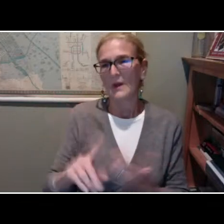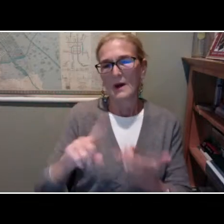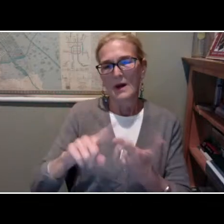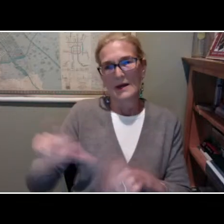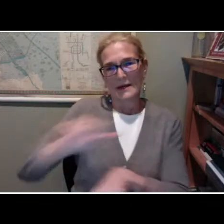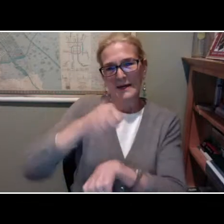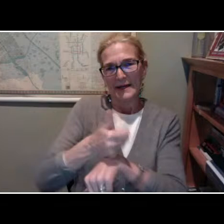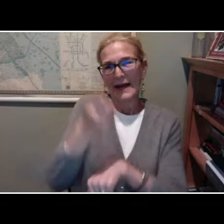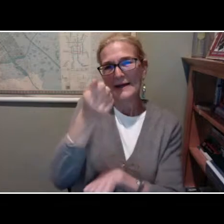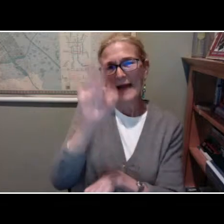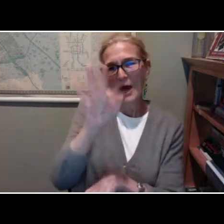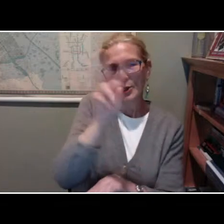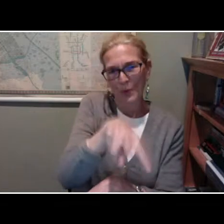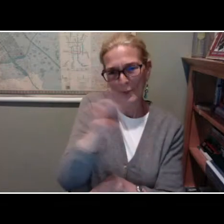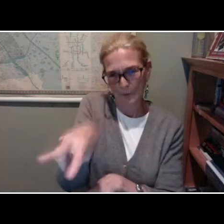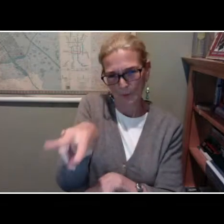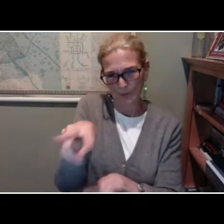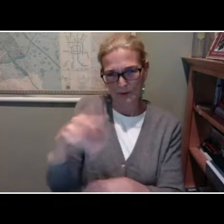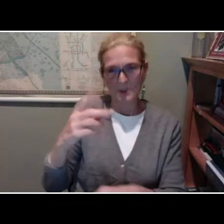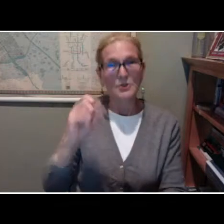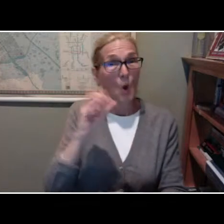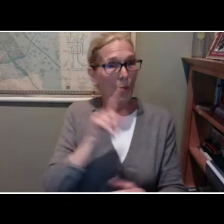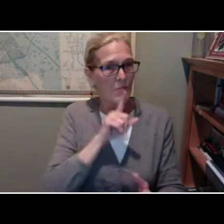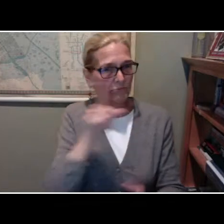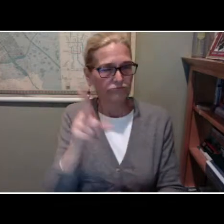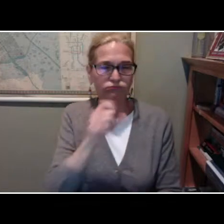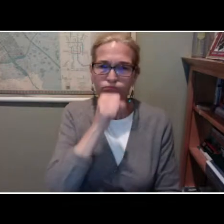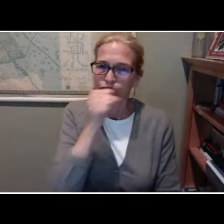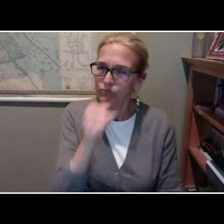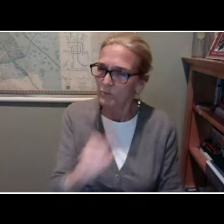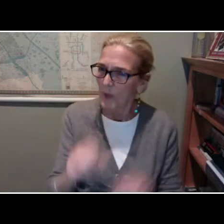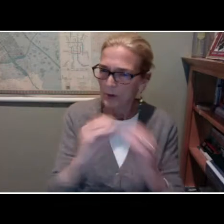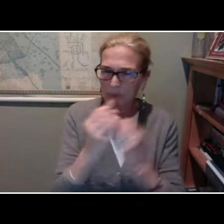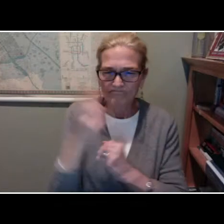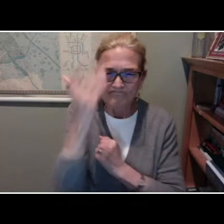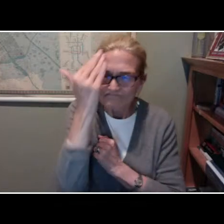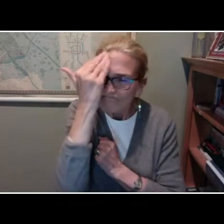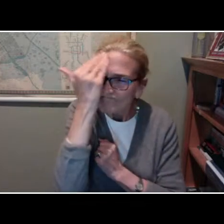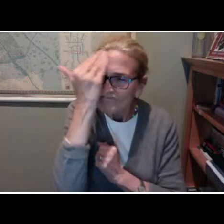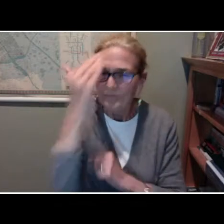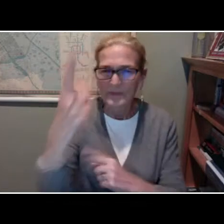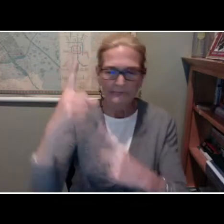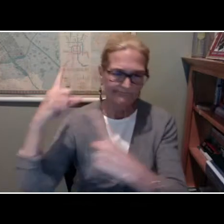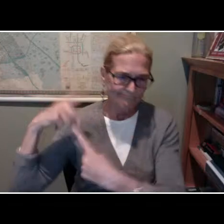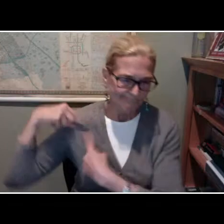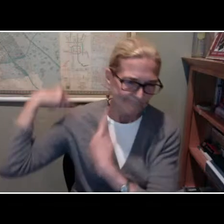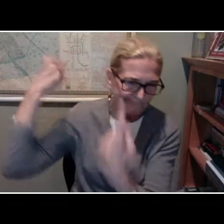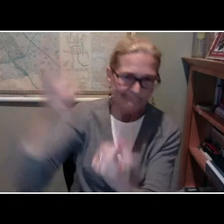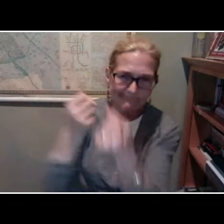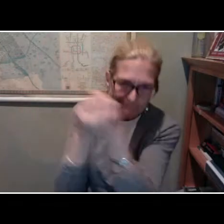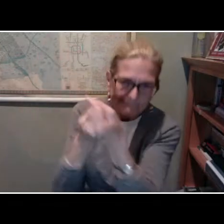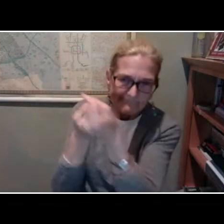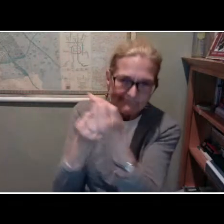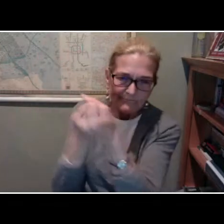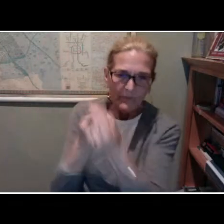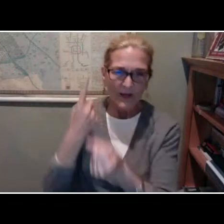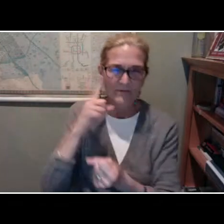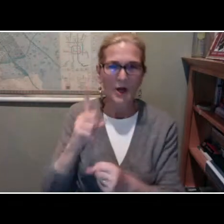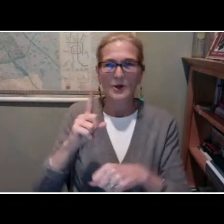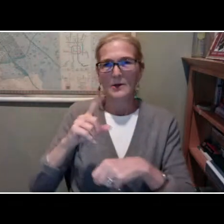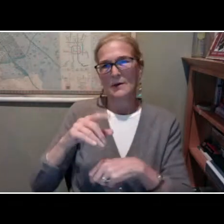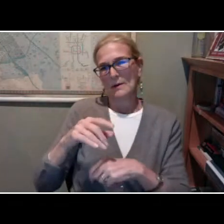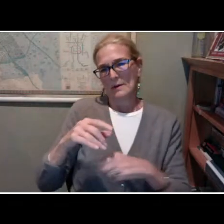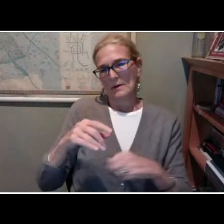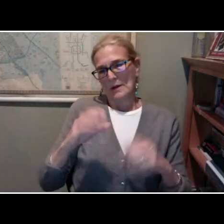And that is an organization that's 6 million members strong. It was established in 1922. So it is